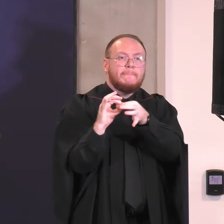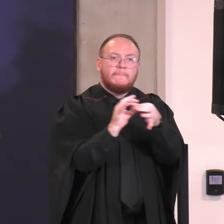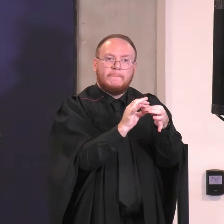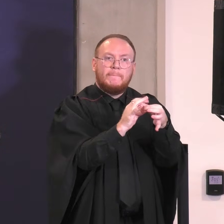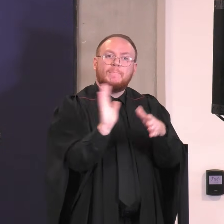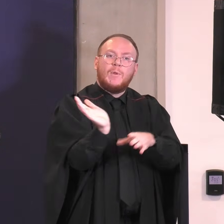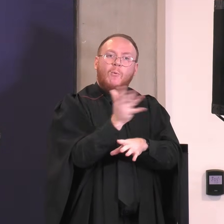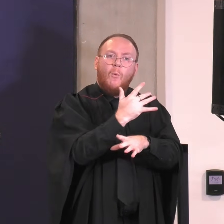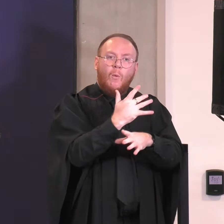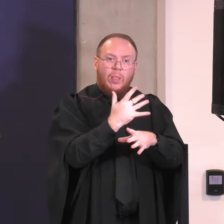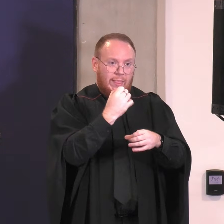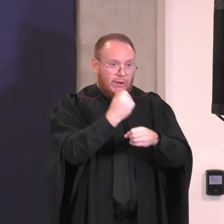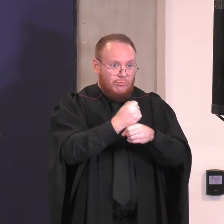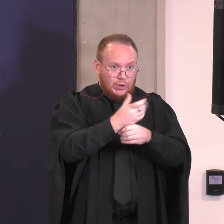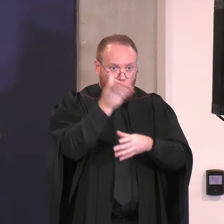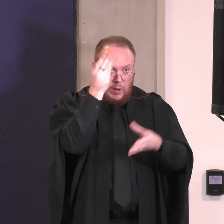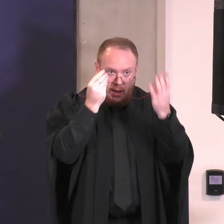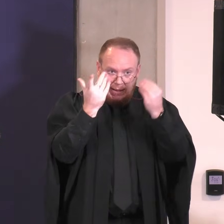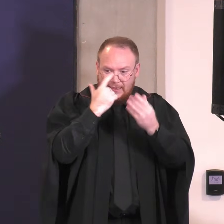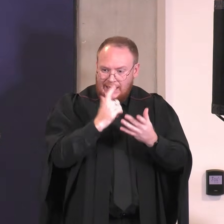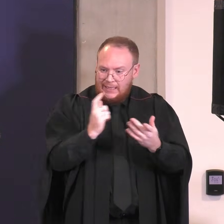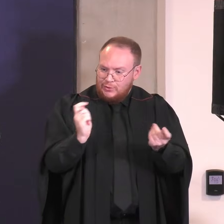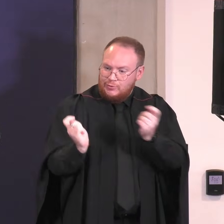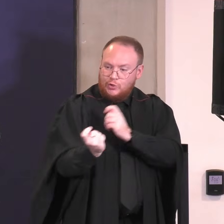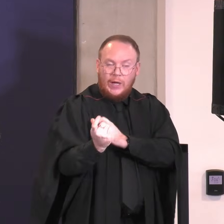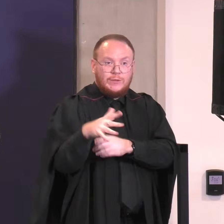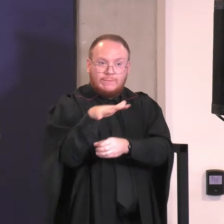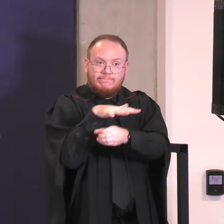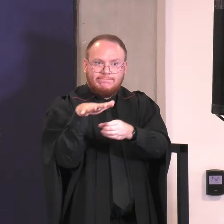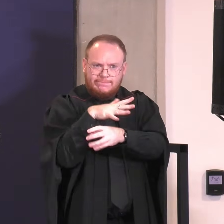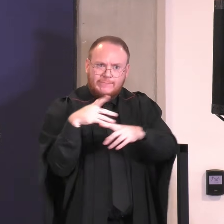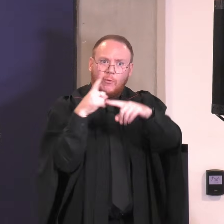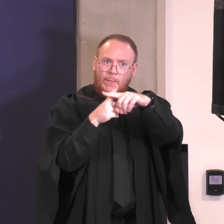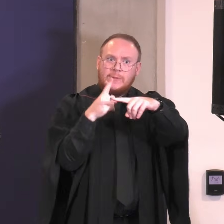change culture for our societies. Why? Because